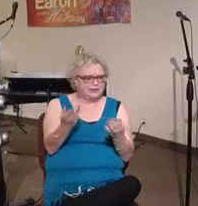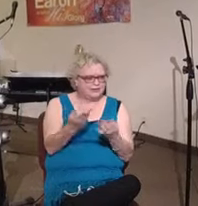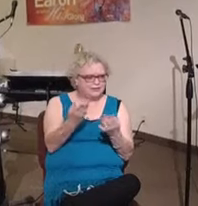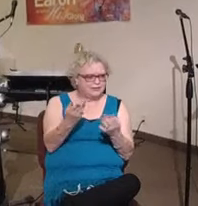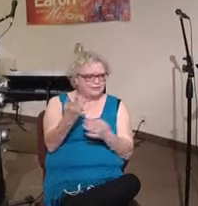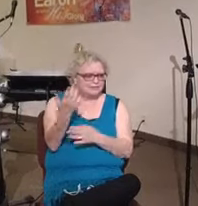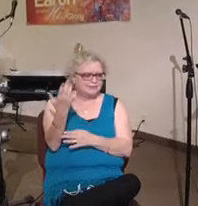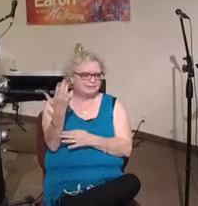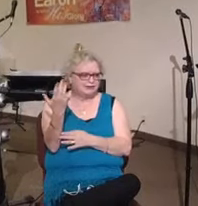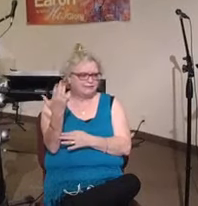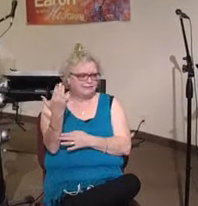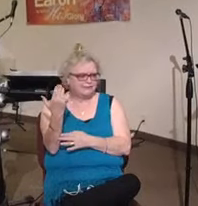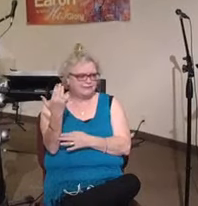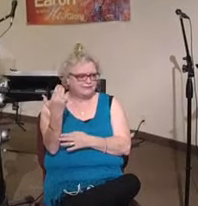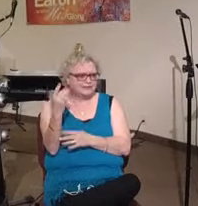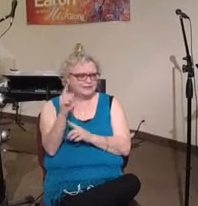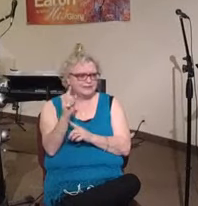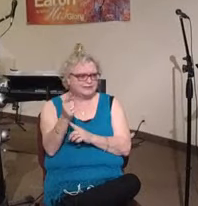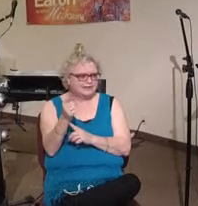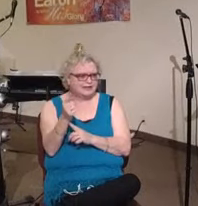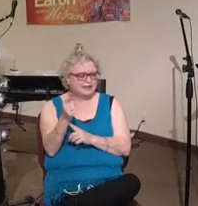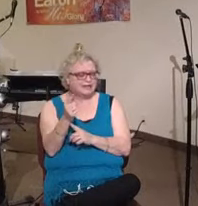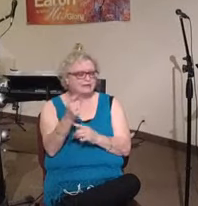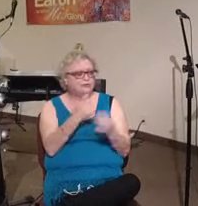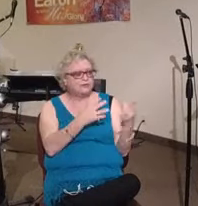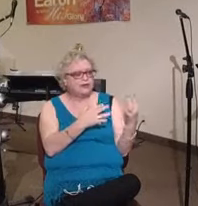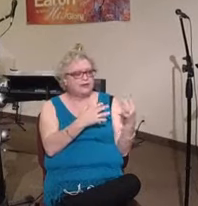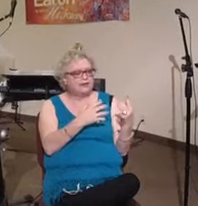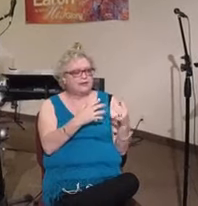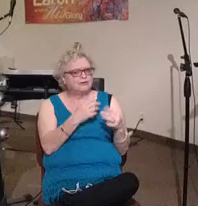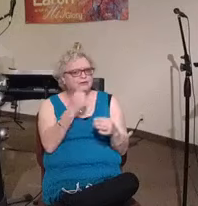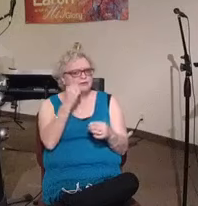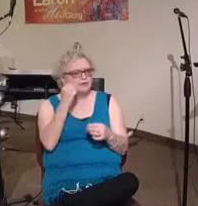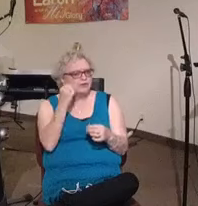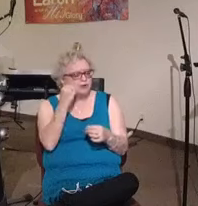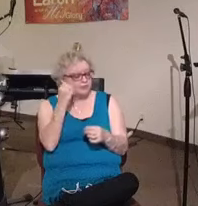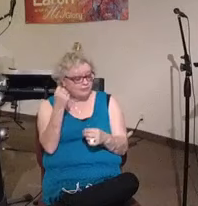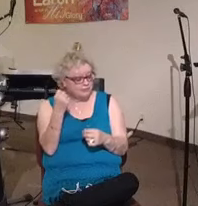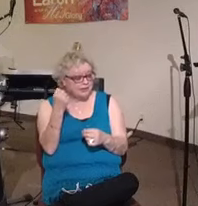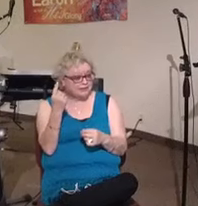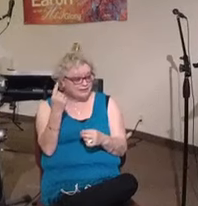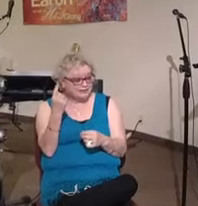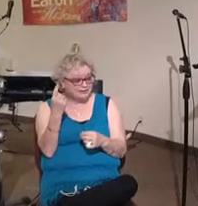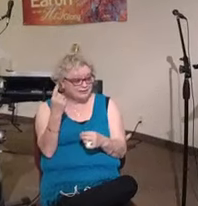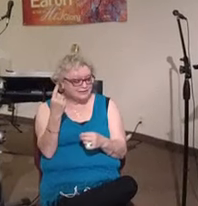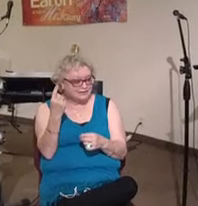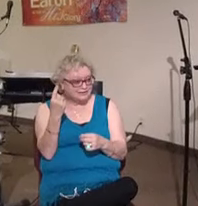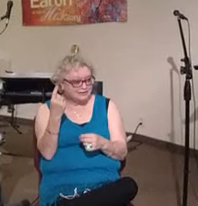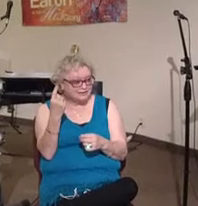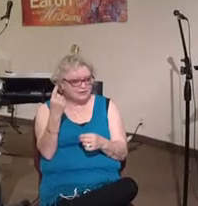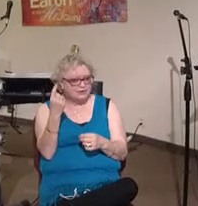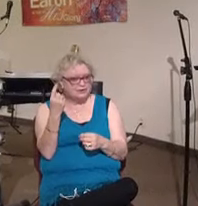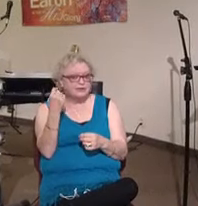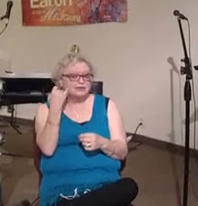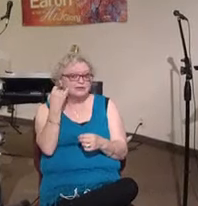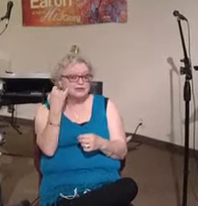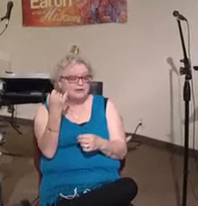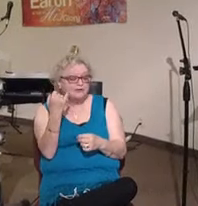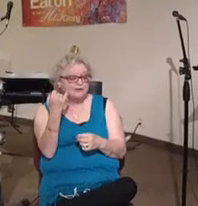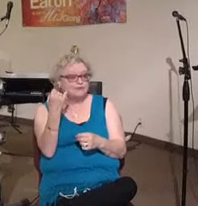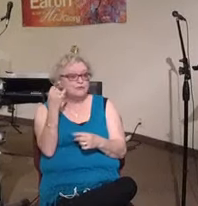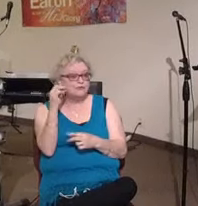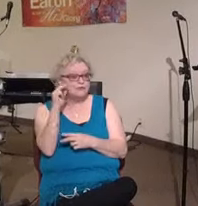a 15-second delay, but those that are at home, it will make complete sense. So if you'll watch